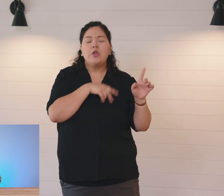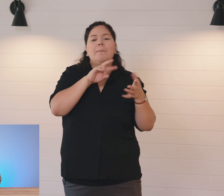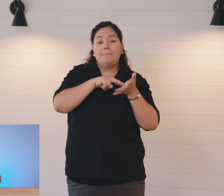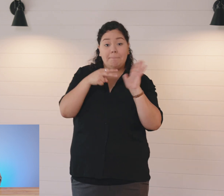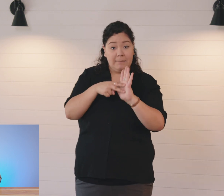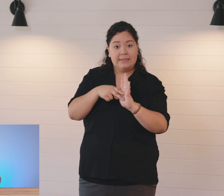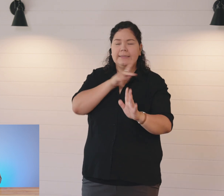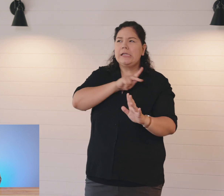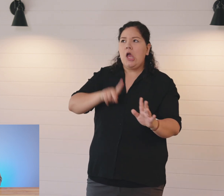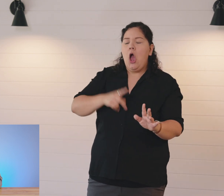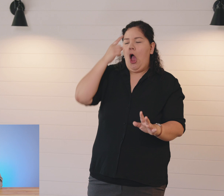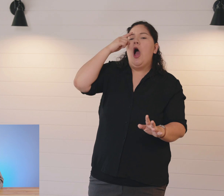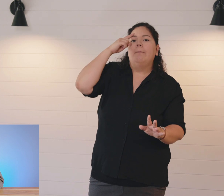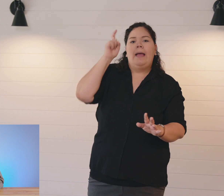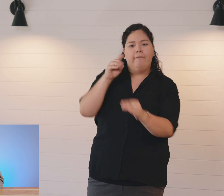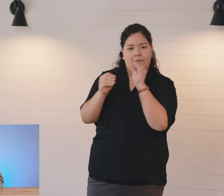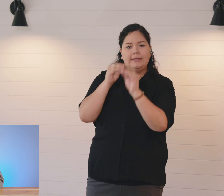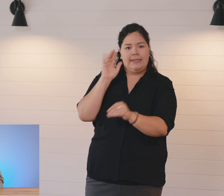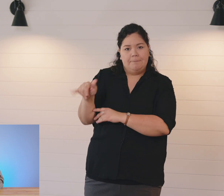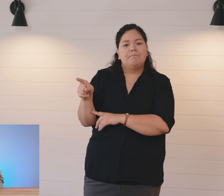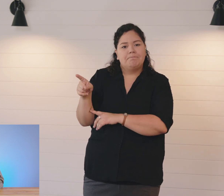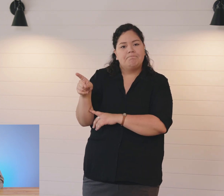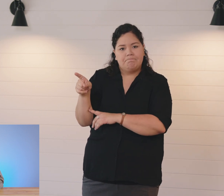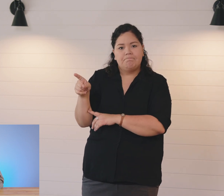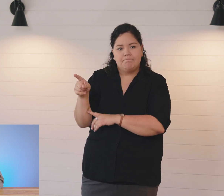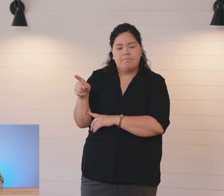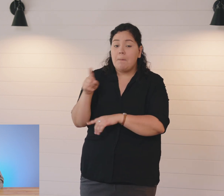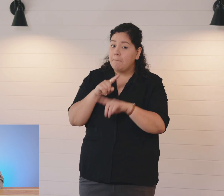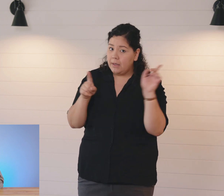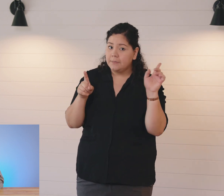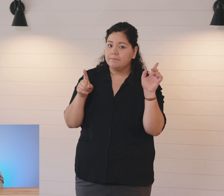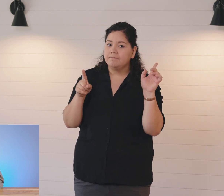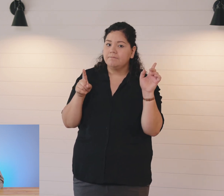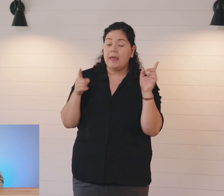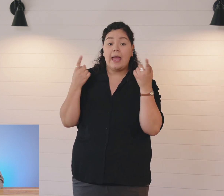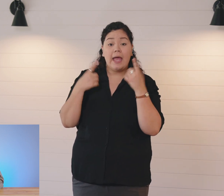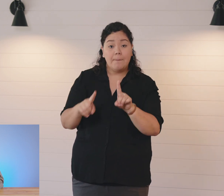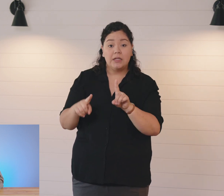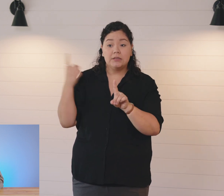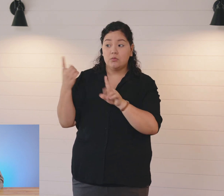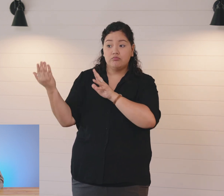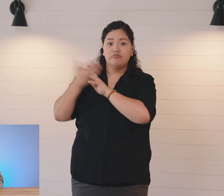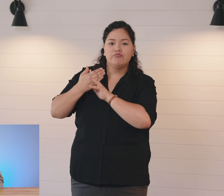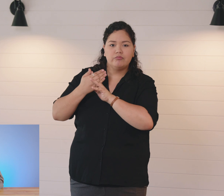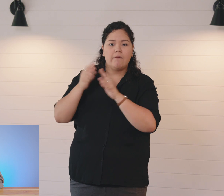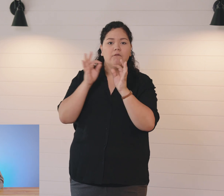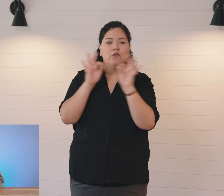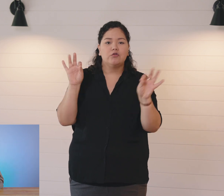fix this problem. But he's going to be interrupted. Verse 4.